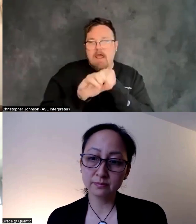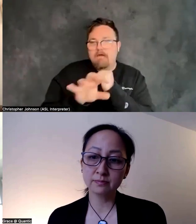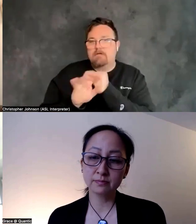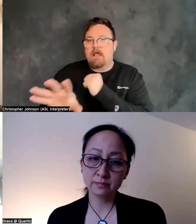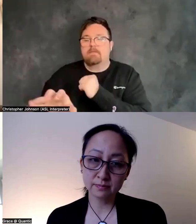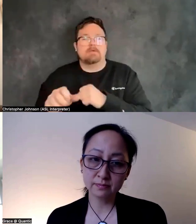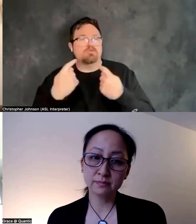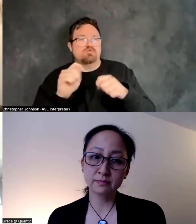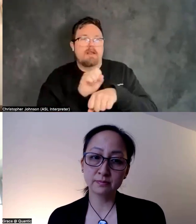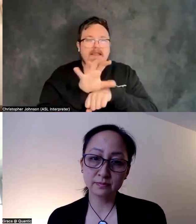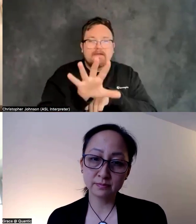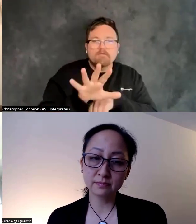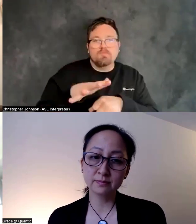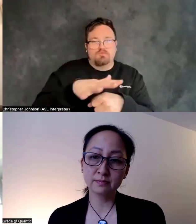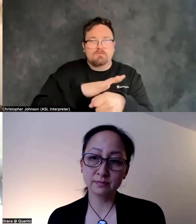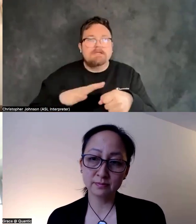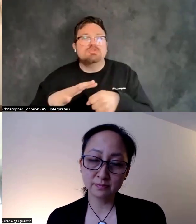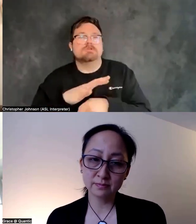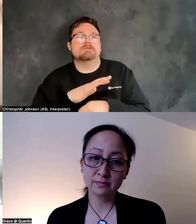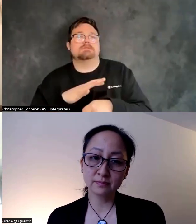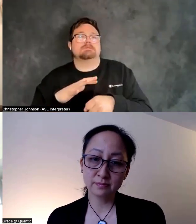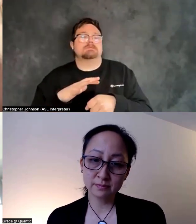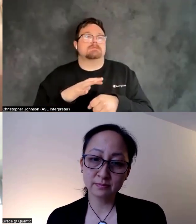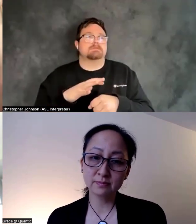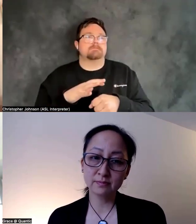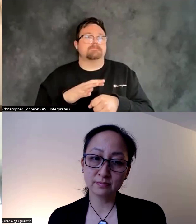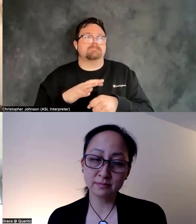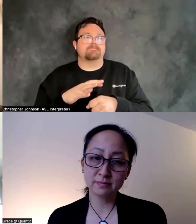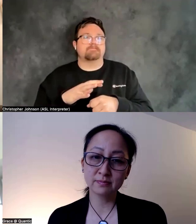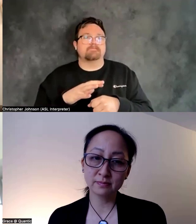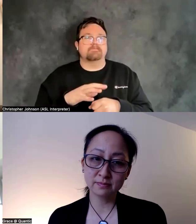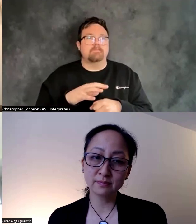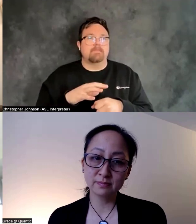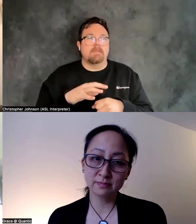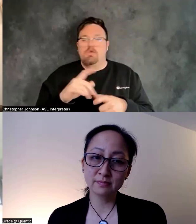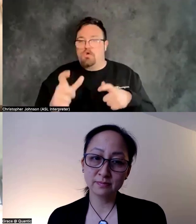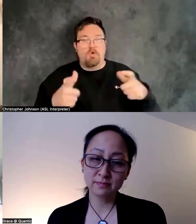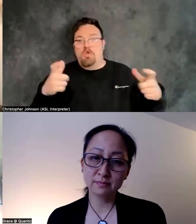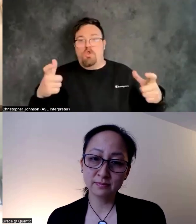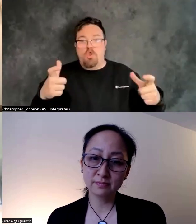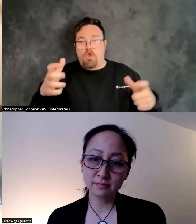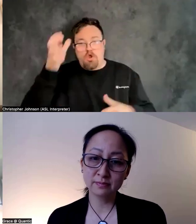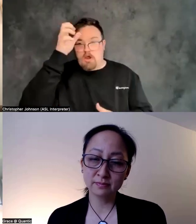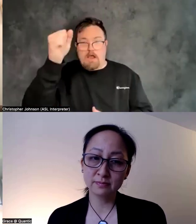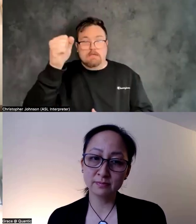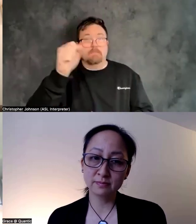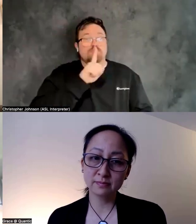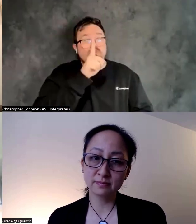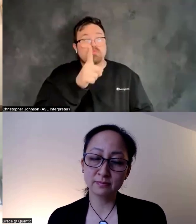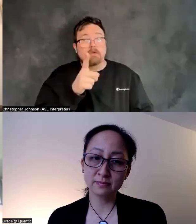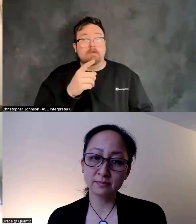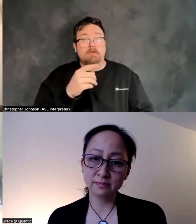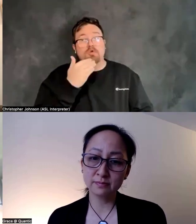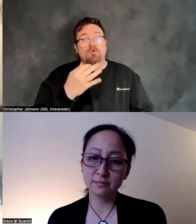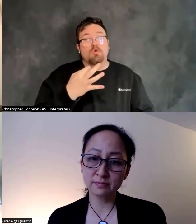influence regions. They can, at a large scale, this is really, really useful data for just having influence